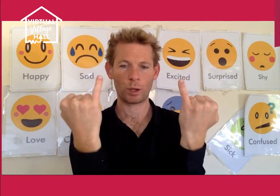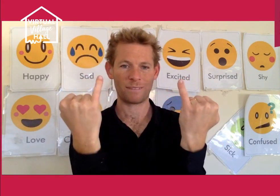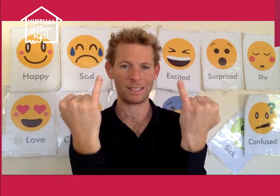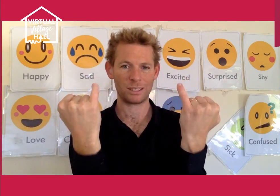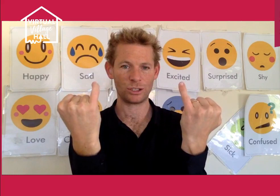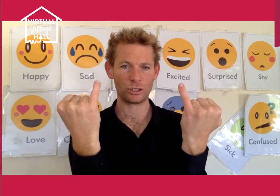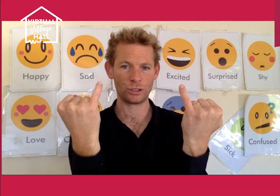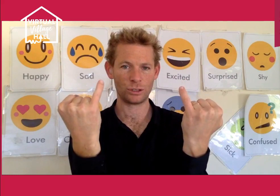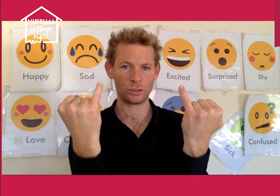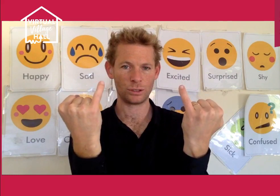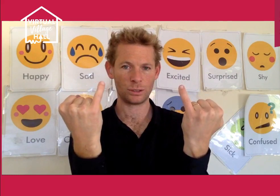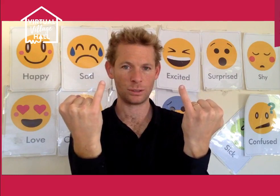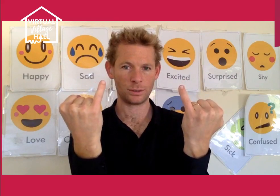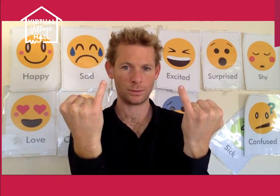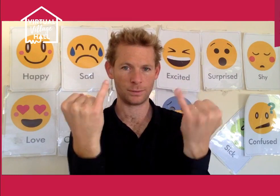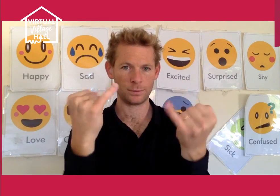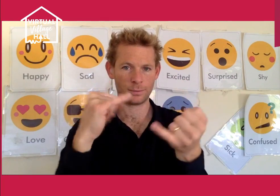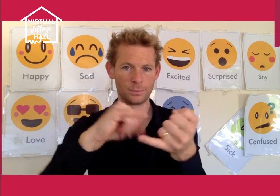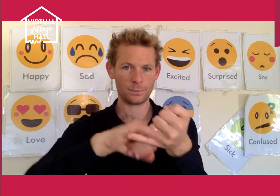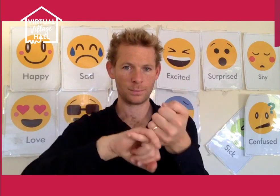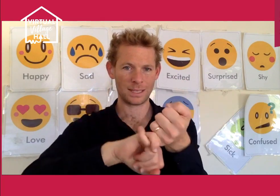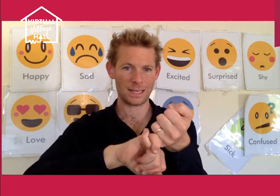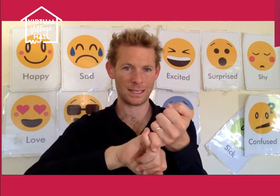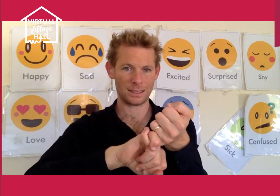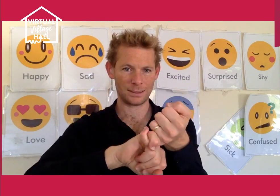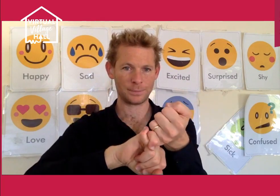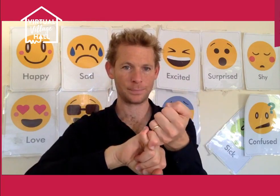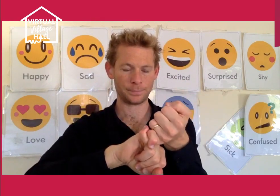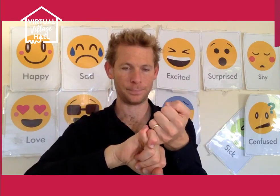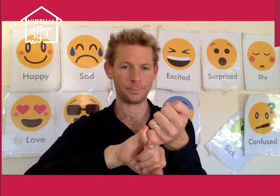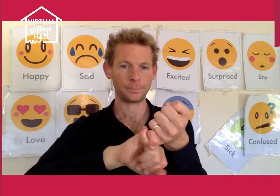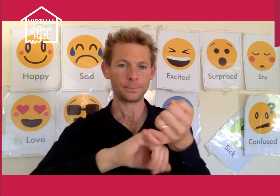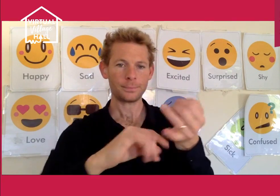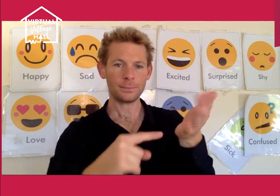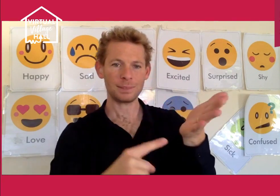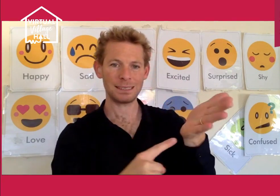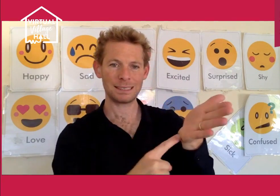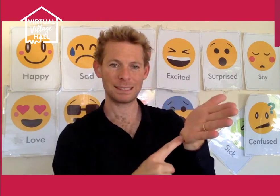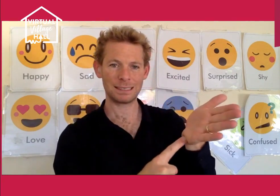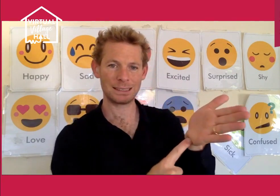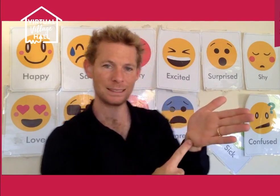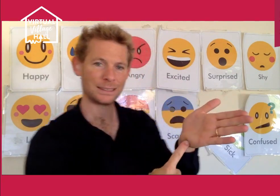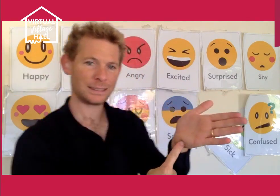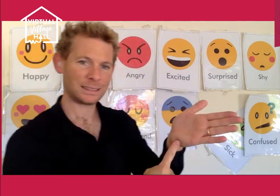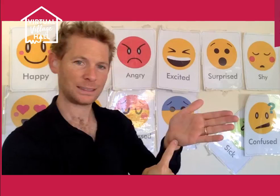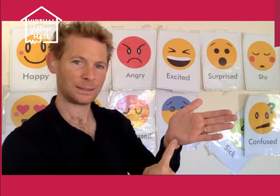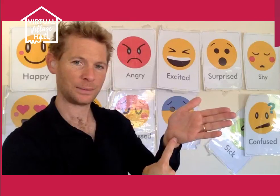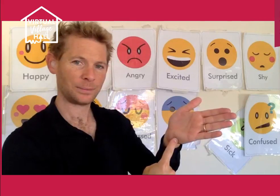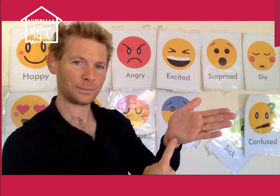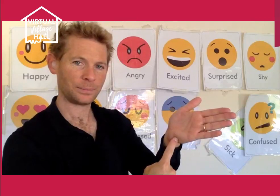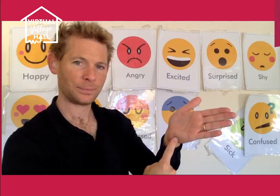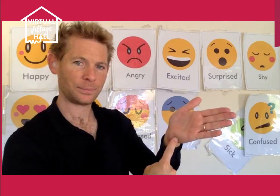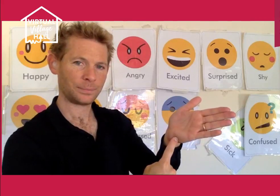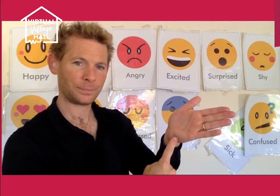Now these are your smallest fingers for S. Okay? So it's your baby fingers, pinky fingers. T.